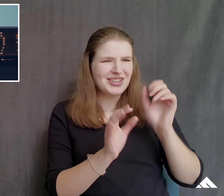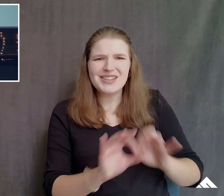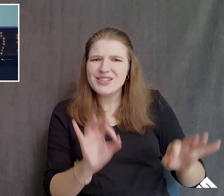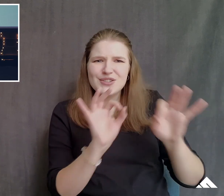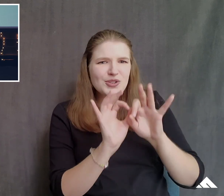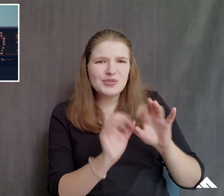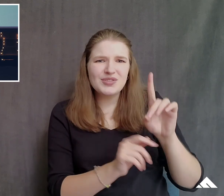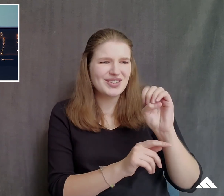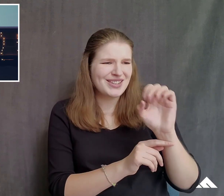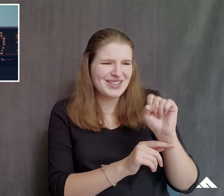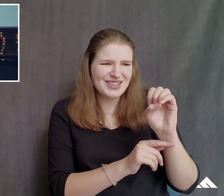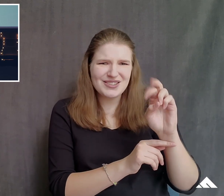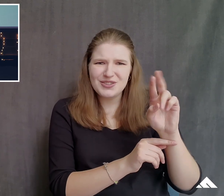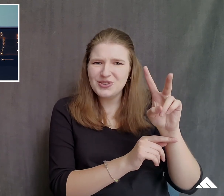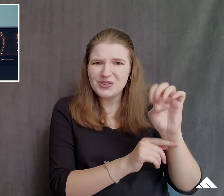forgiveness.